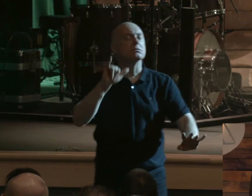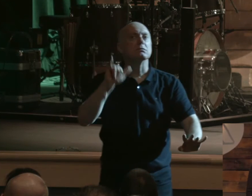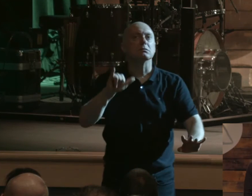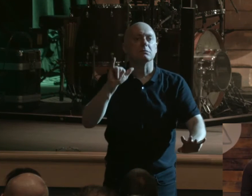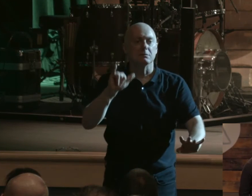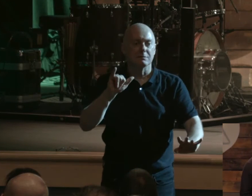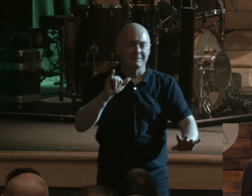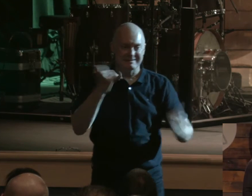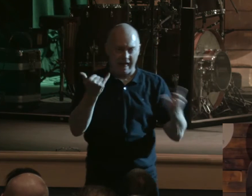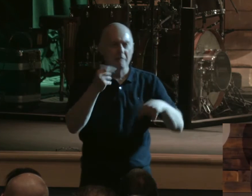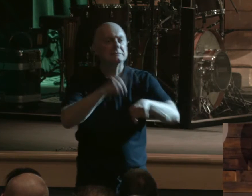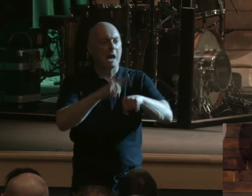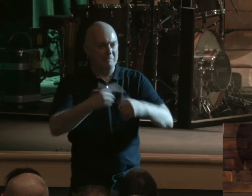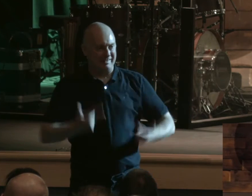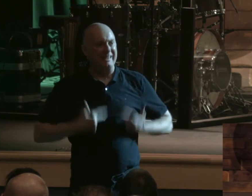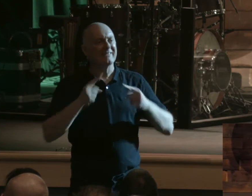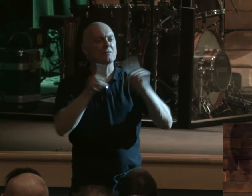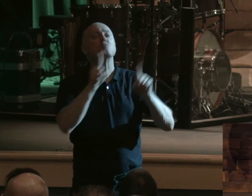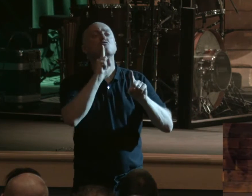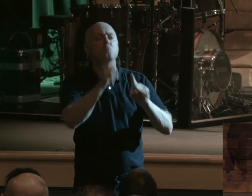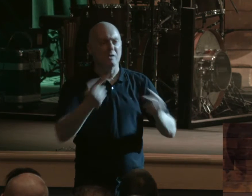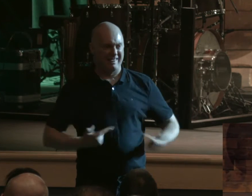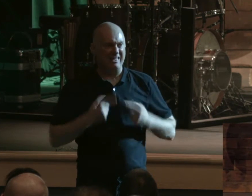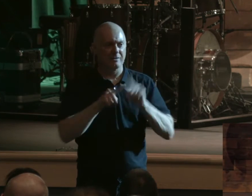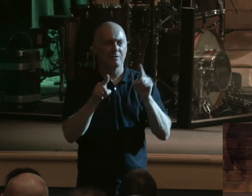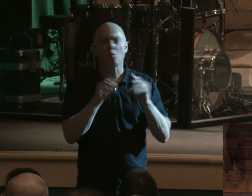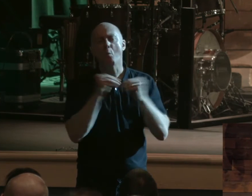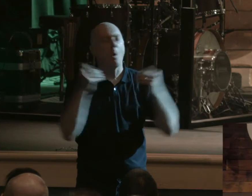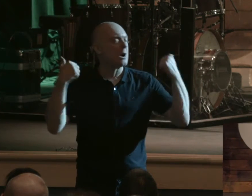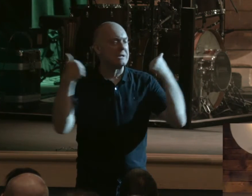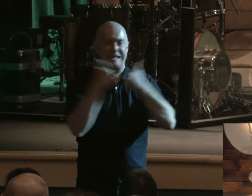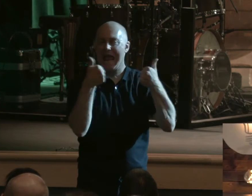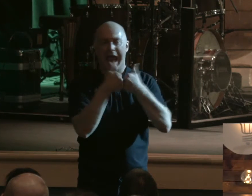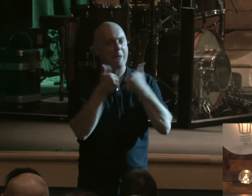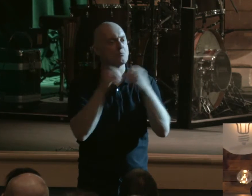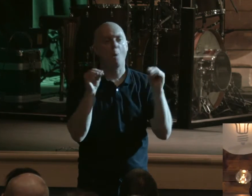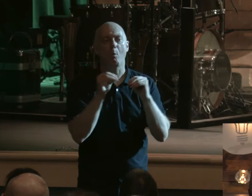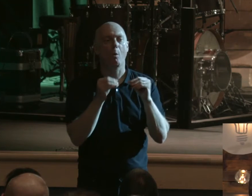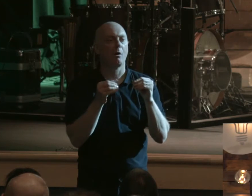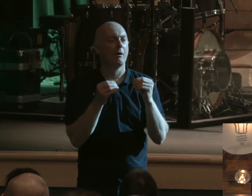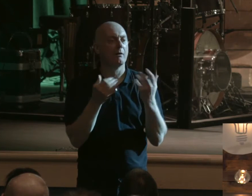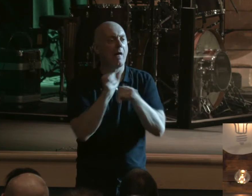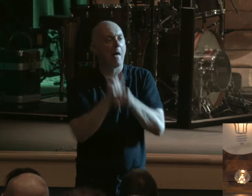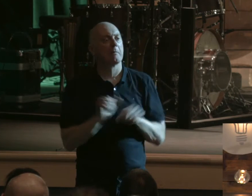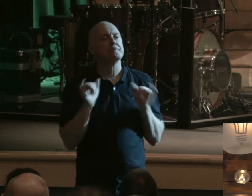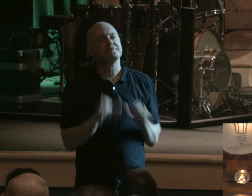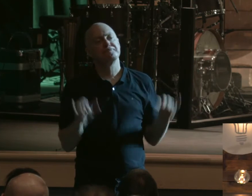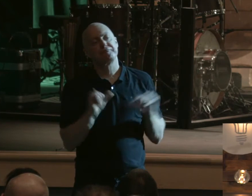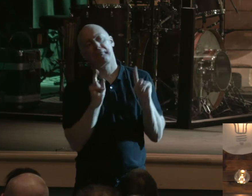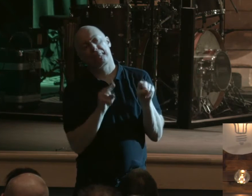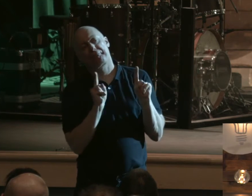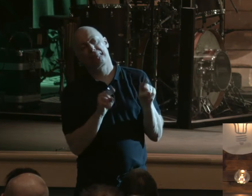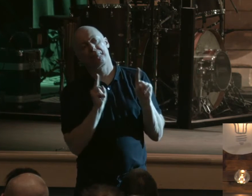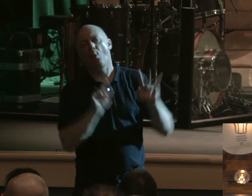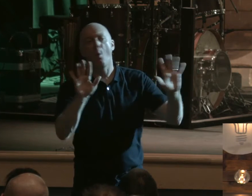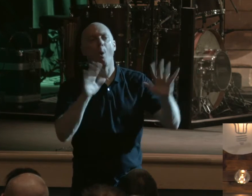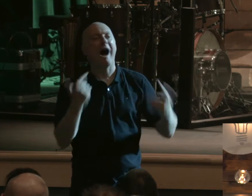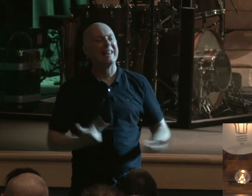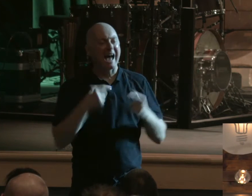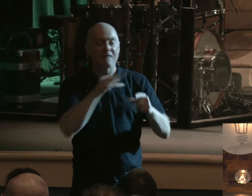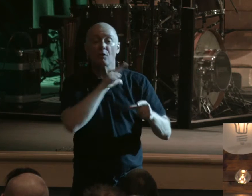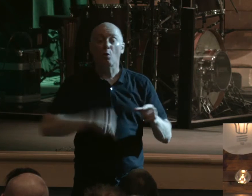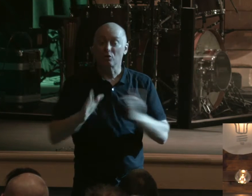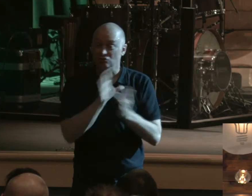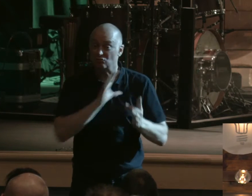differently. Truly live differently. No more games, no more going through the motions, but alive in the Lord